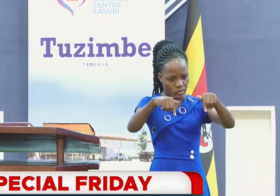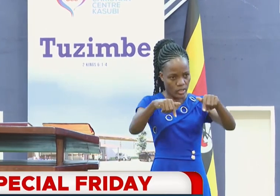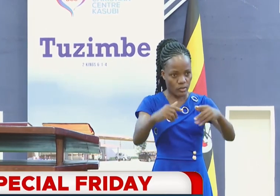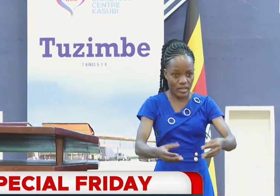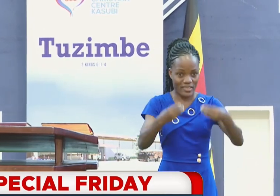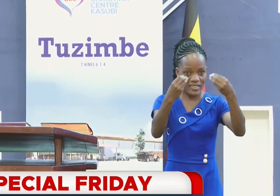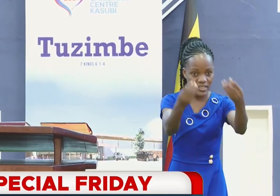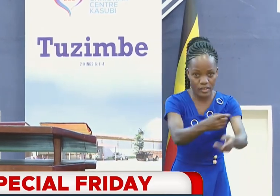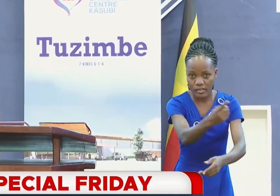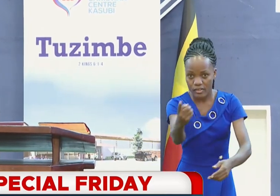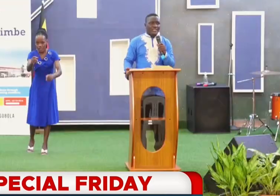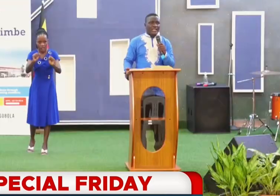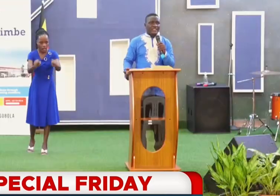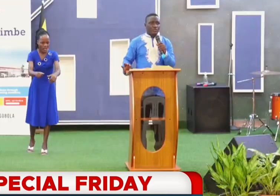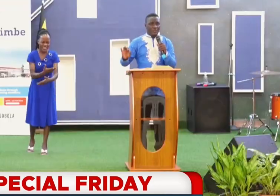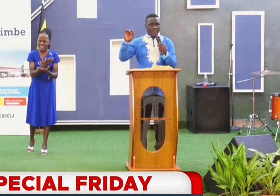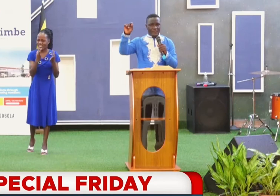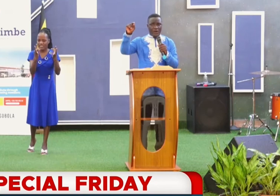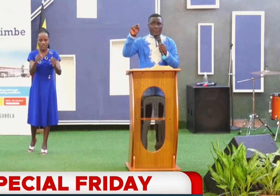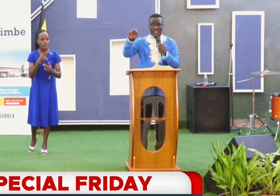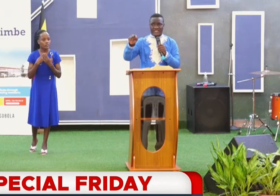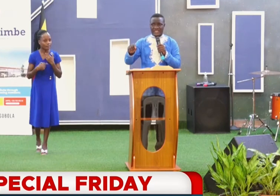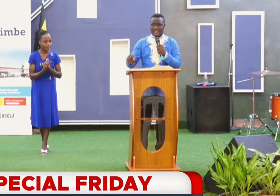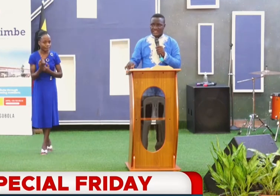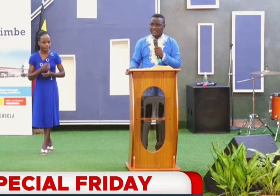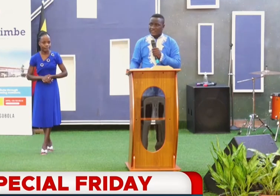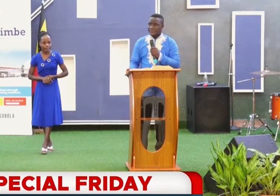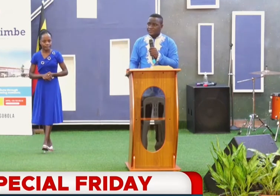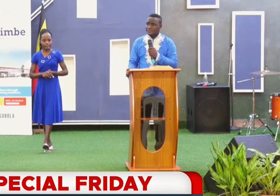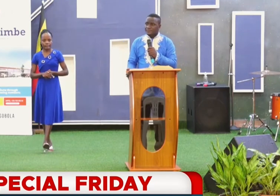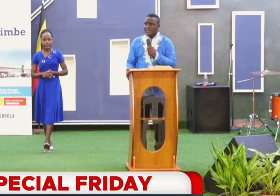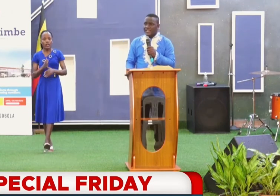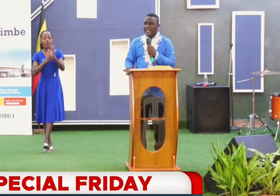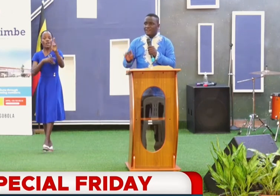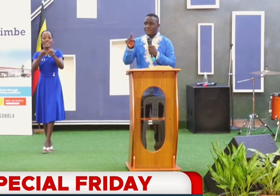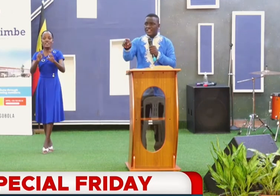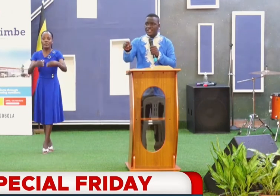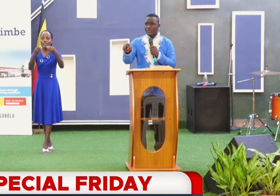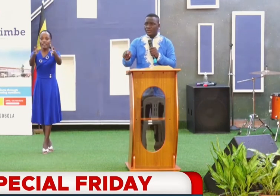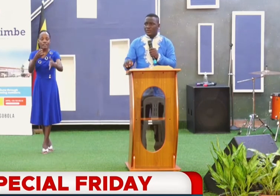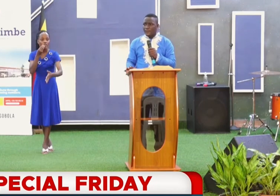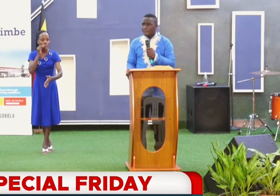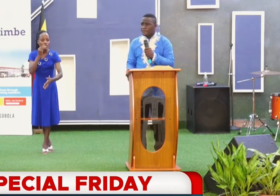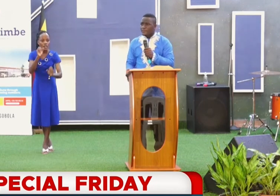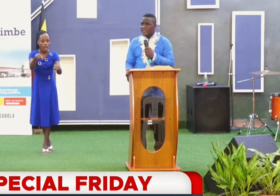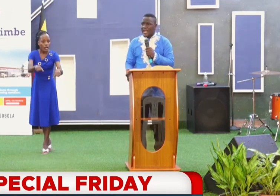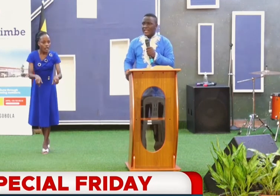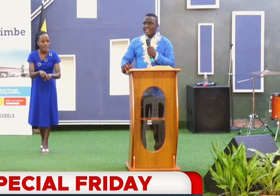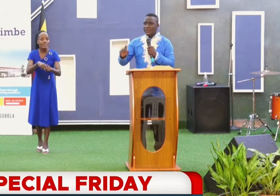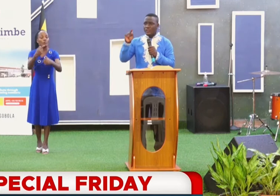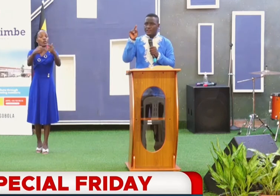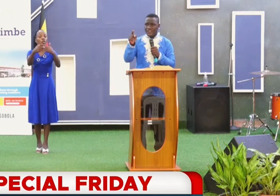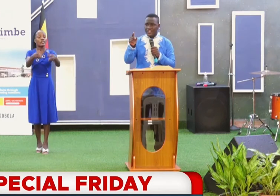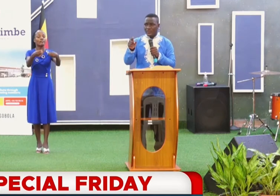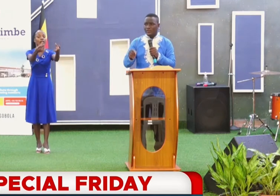them. Brethren, the Lord can still provide for our best needs. He can feed you. And